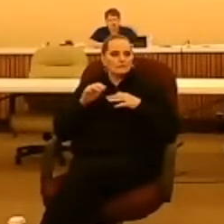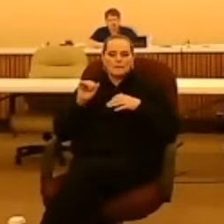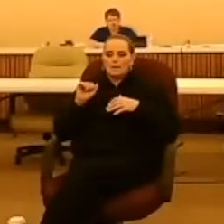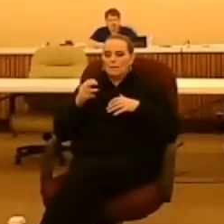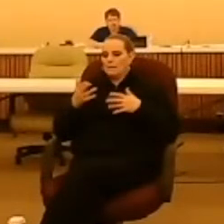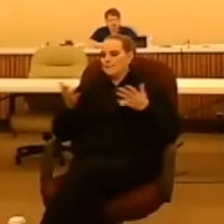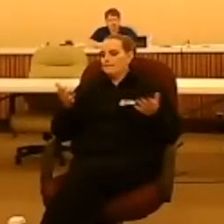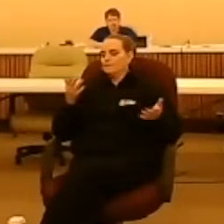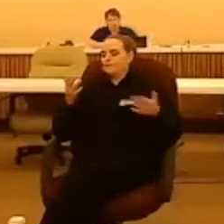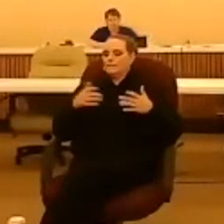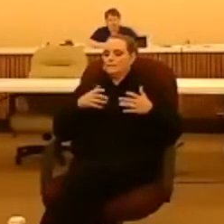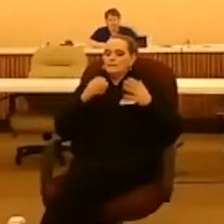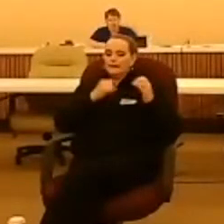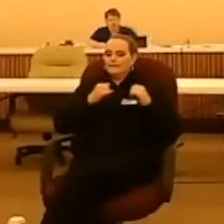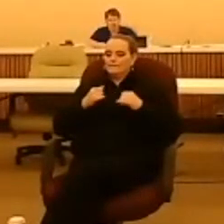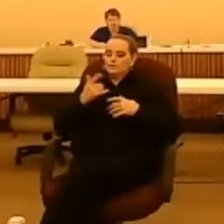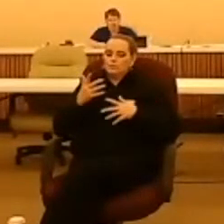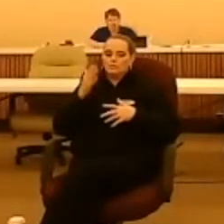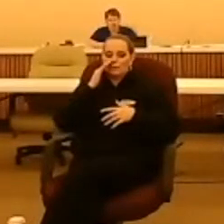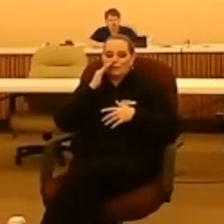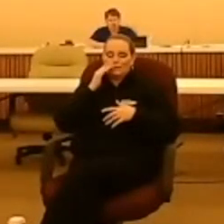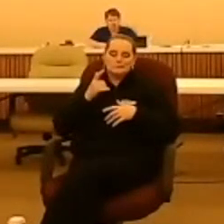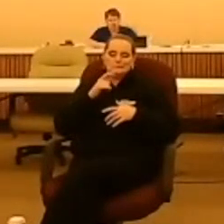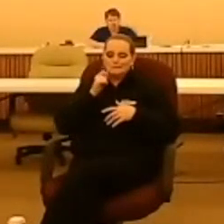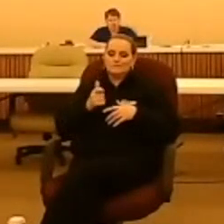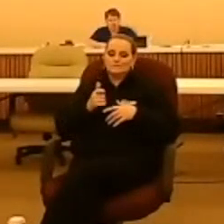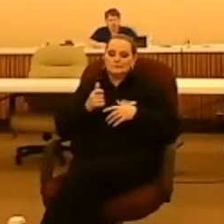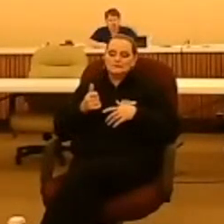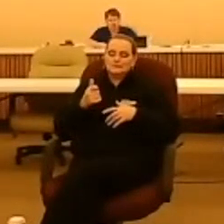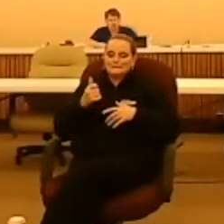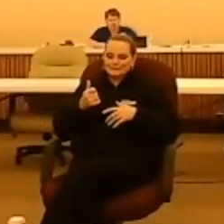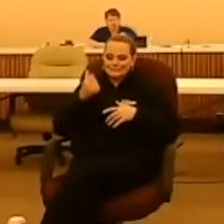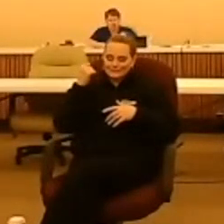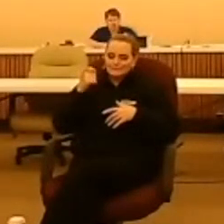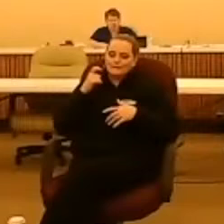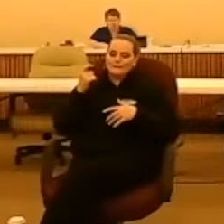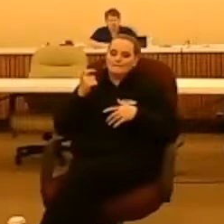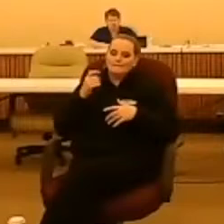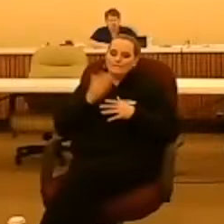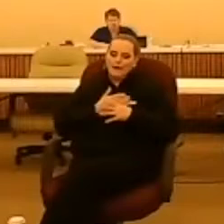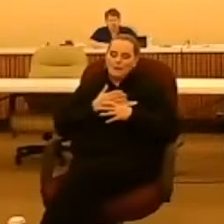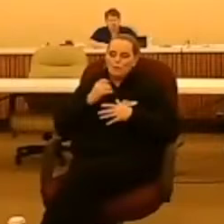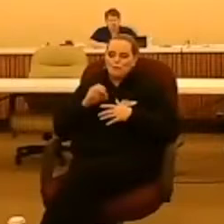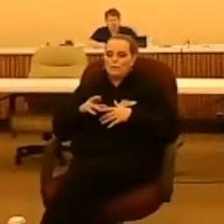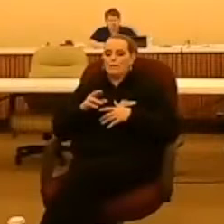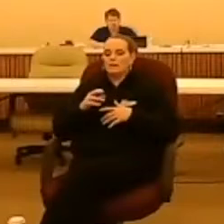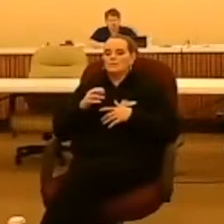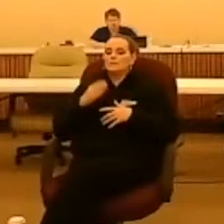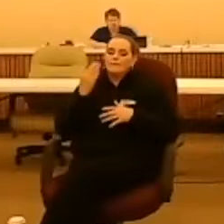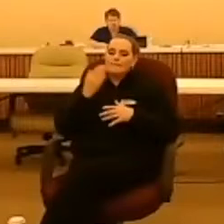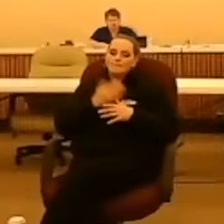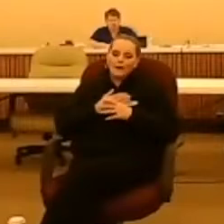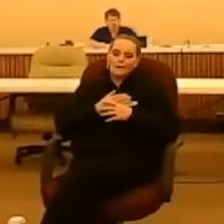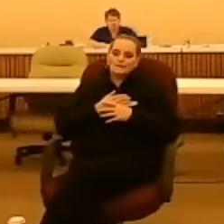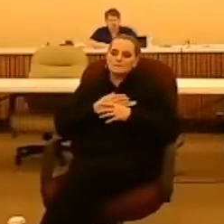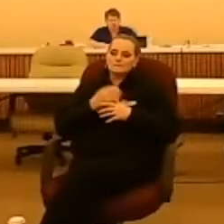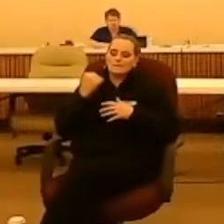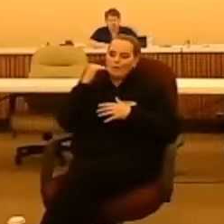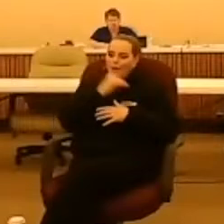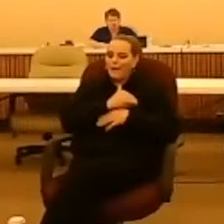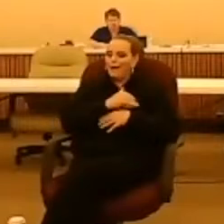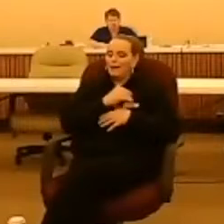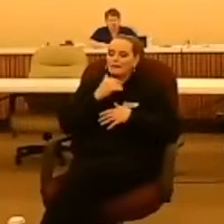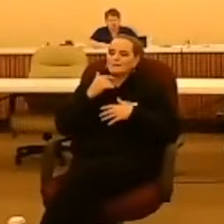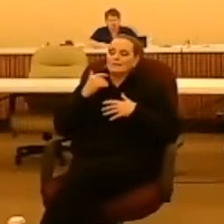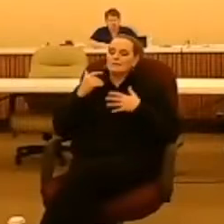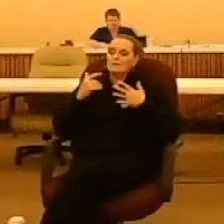an individual who knowingly and willfully fails to file or files with intent to deceive, etc.,